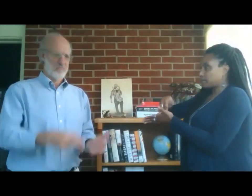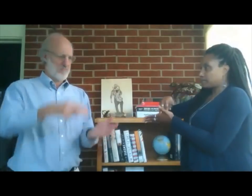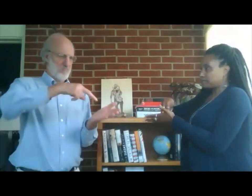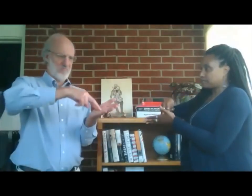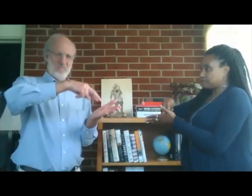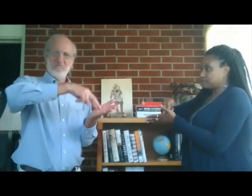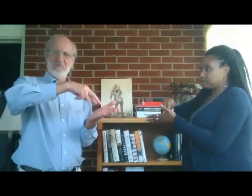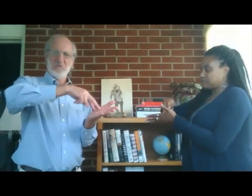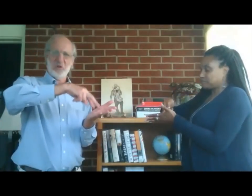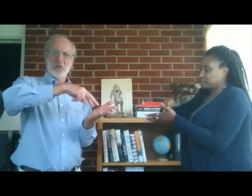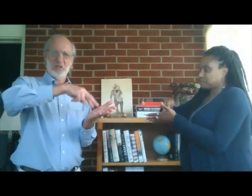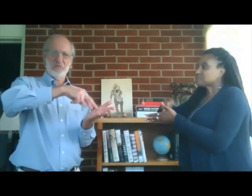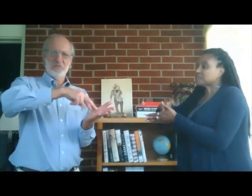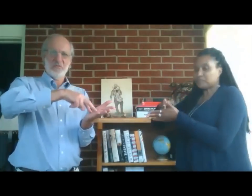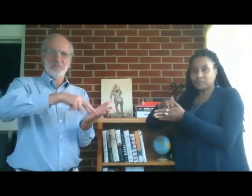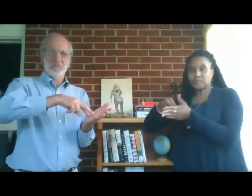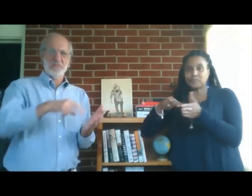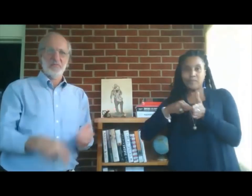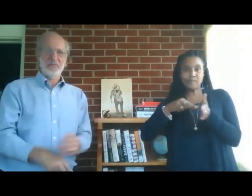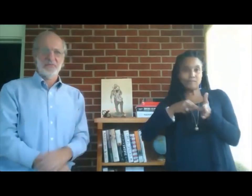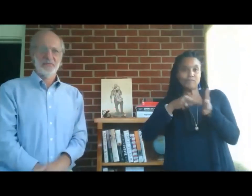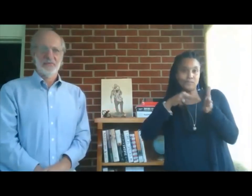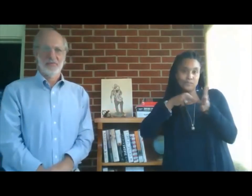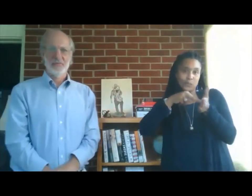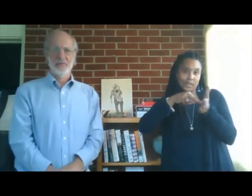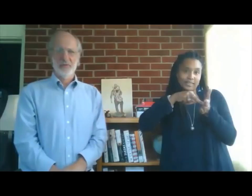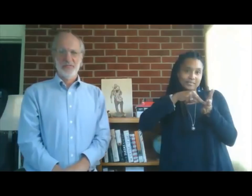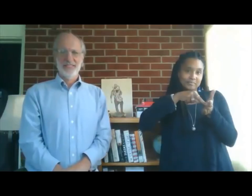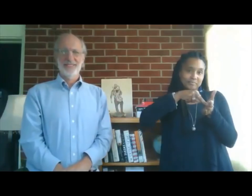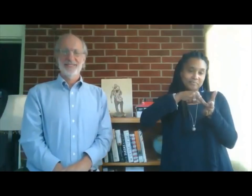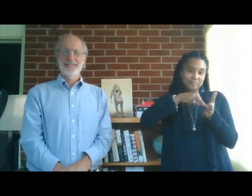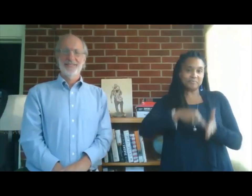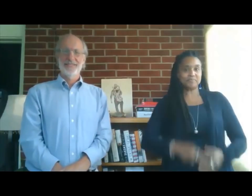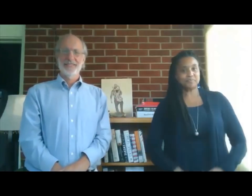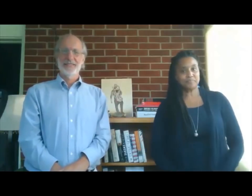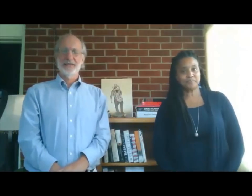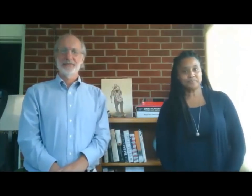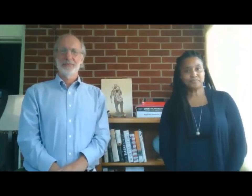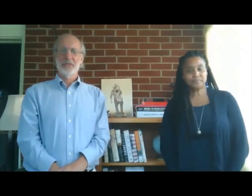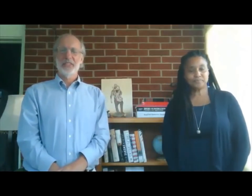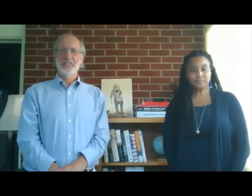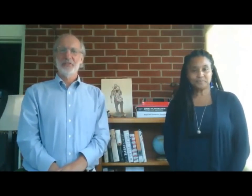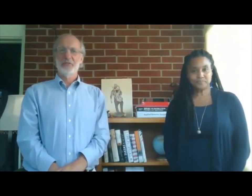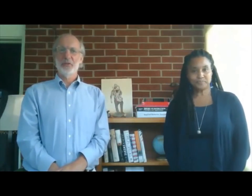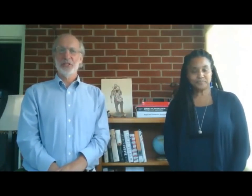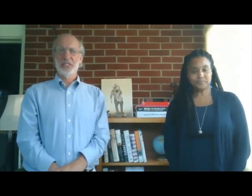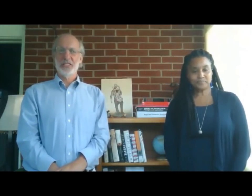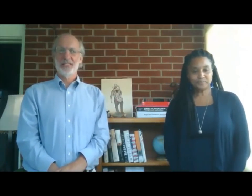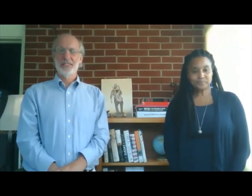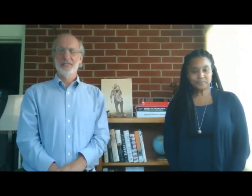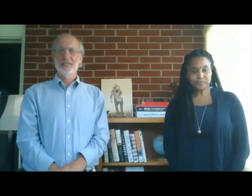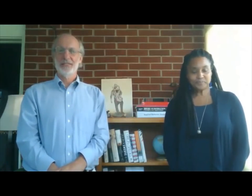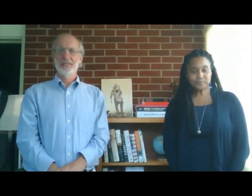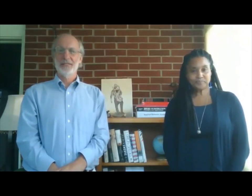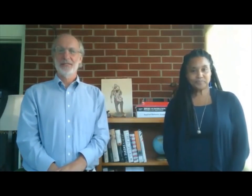Fork. Fork. Fork. Go ahead and do fork.